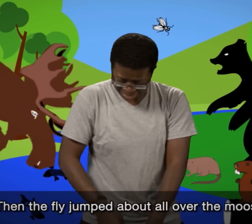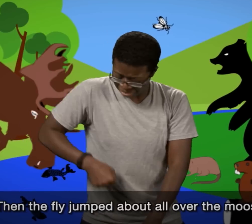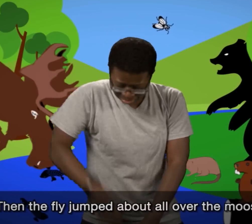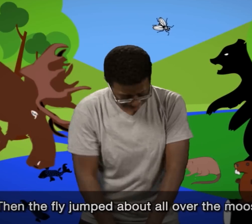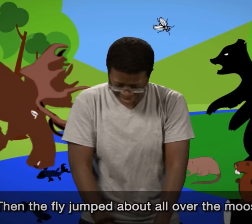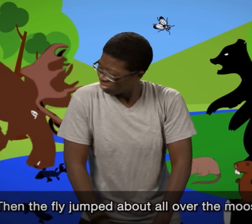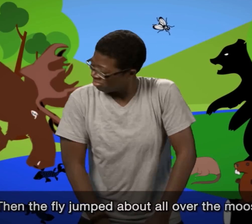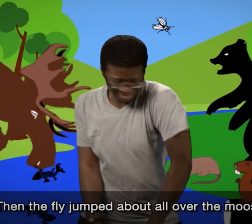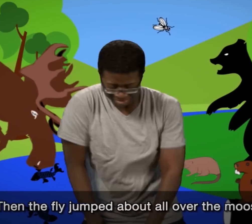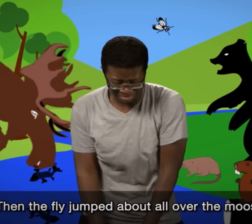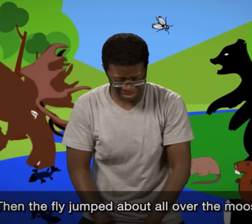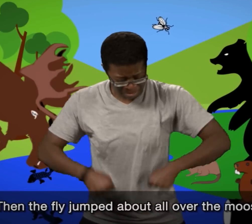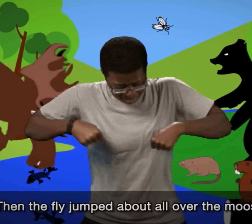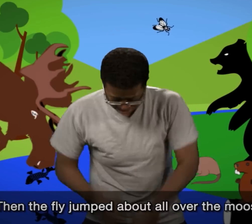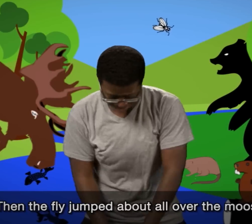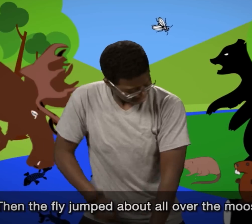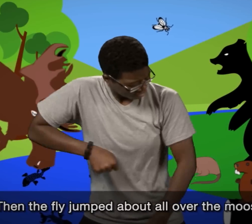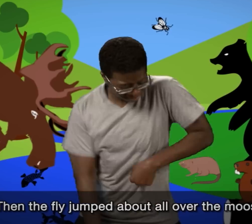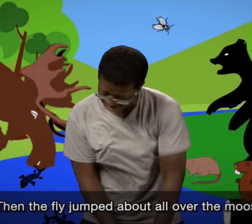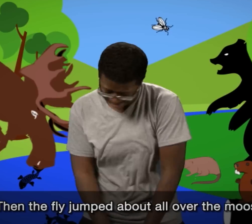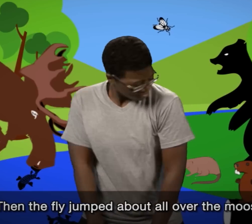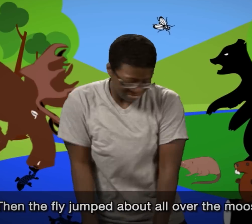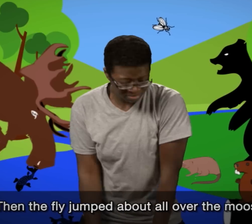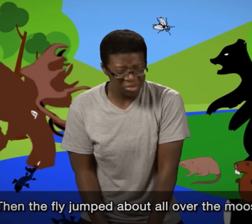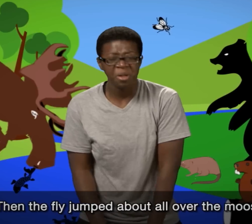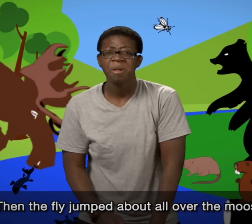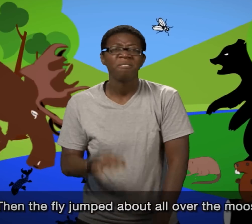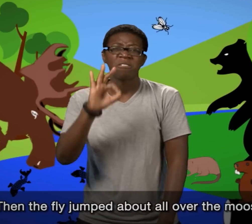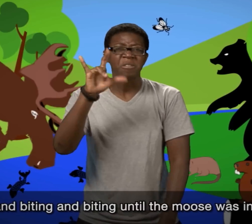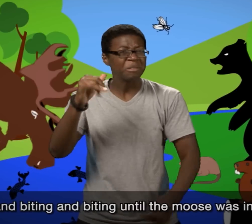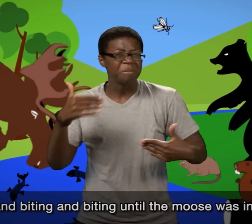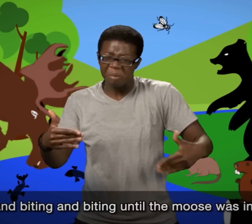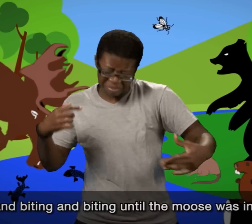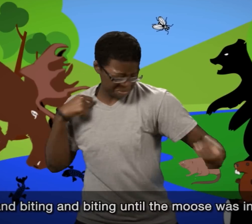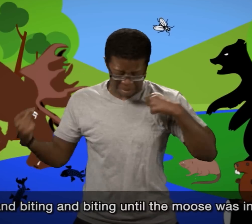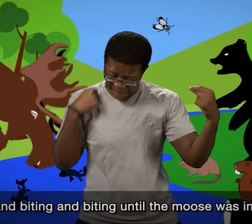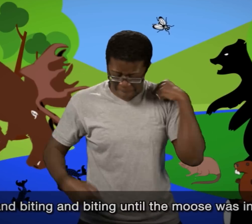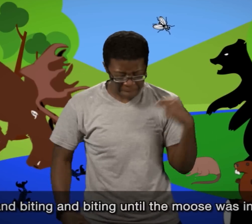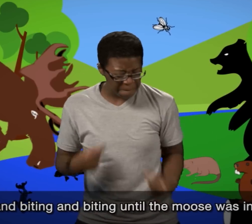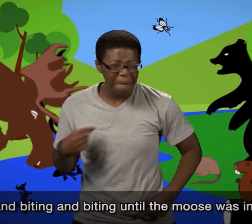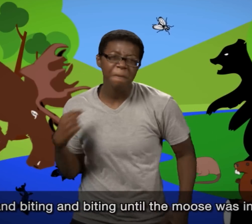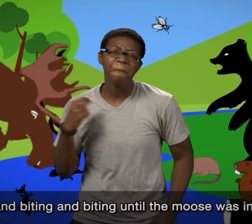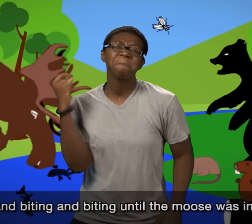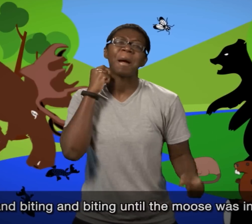Then the fly jumped about all over the moose, biting and biting and biting, until the moose was in a frenzy.